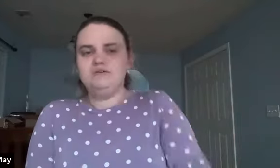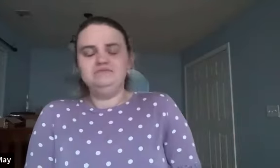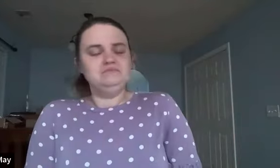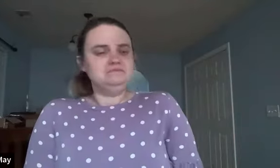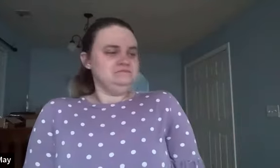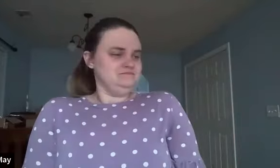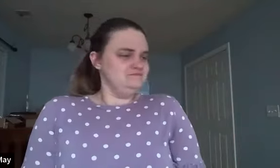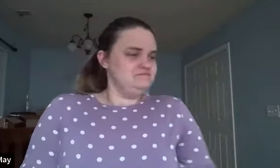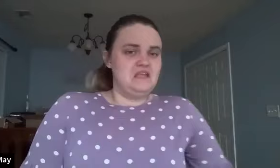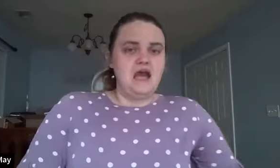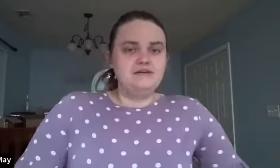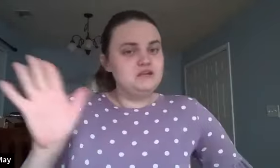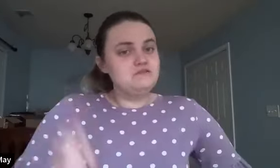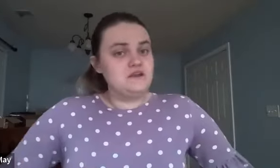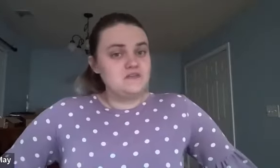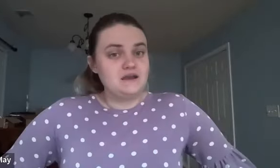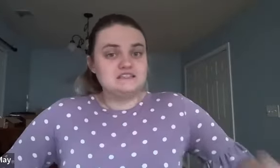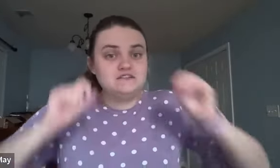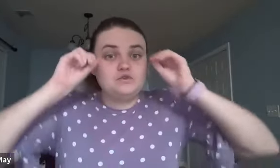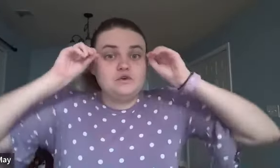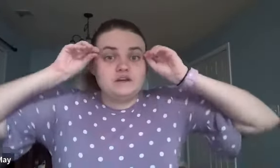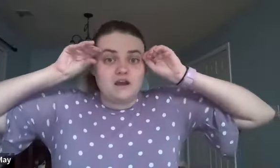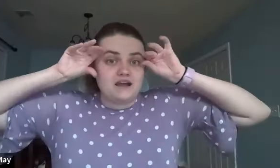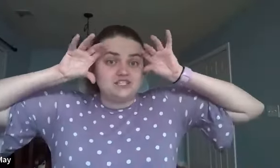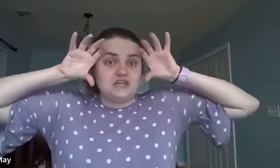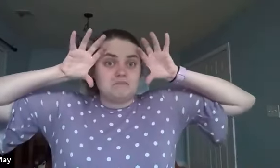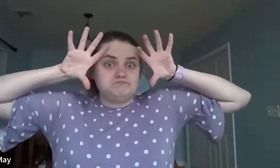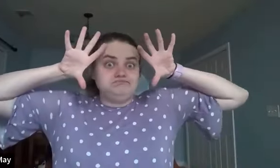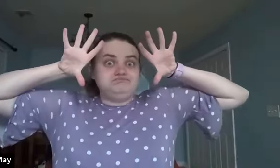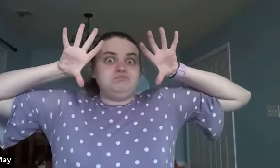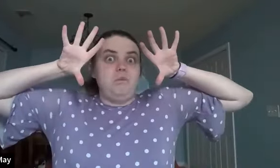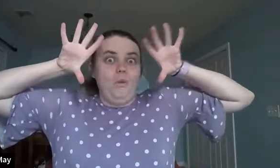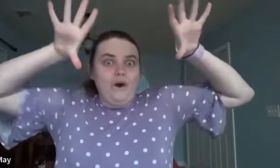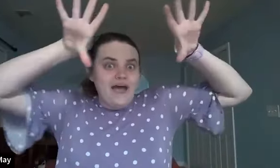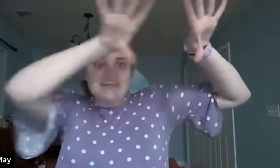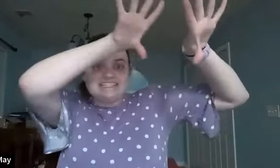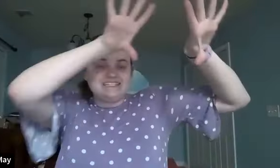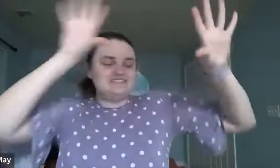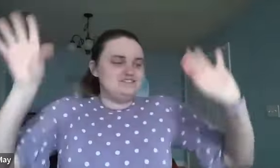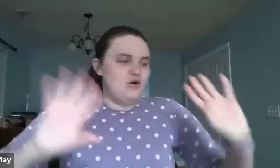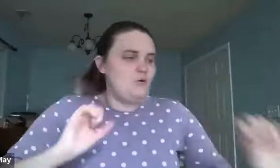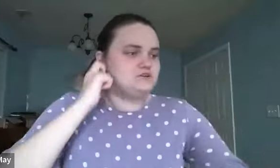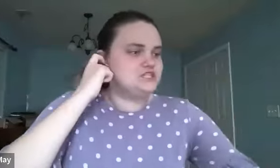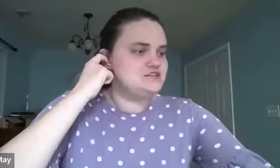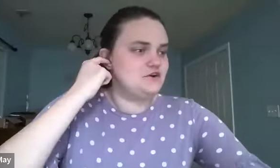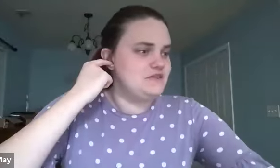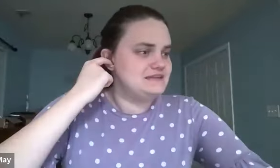And I will never forget that because like the look in her eyes, just like, what? Whole world changed for her that